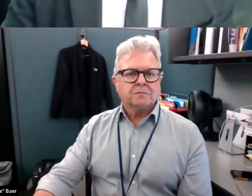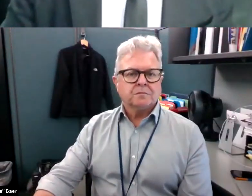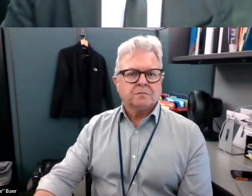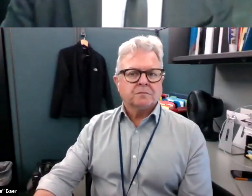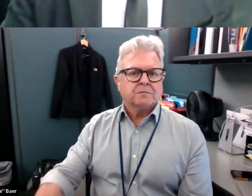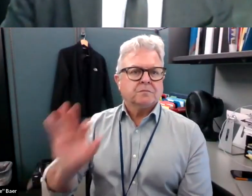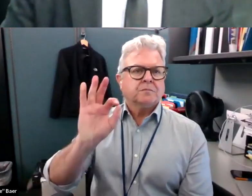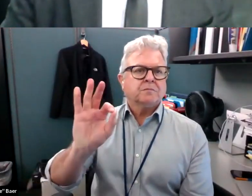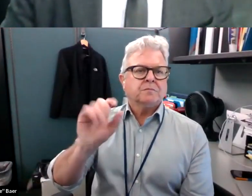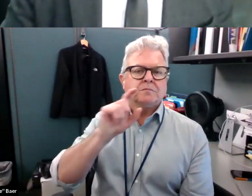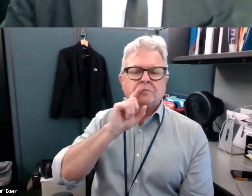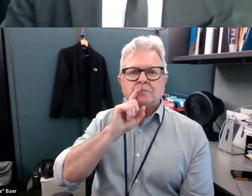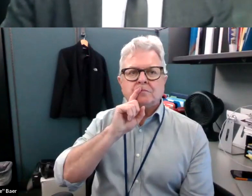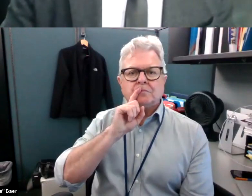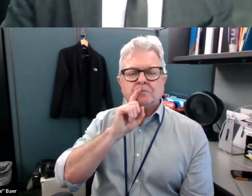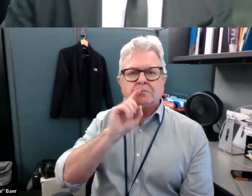my screen.